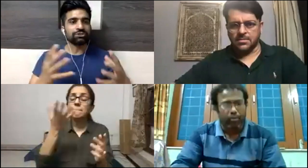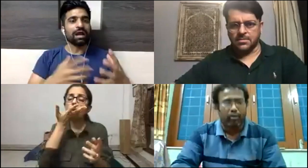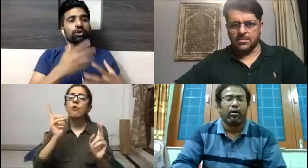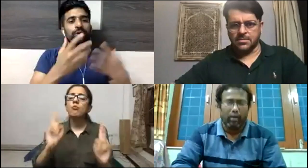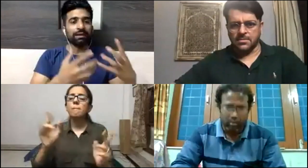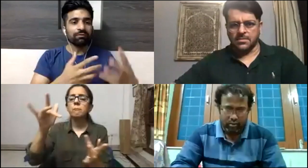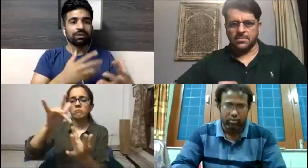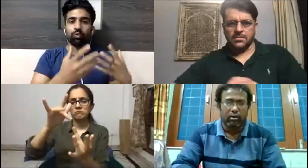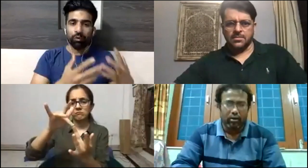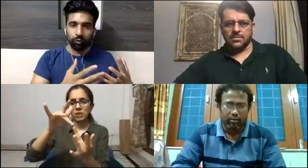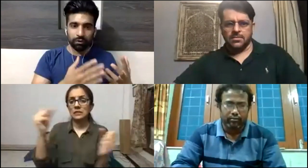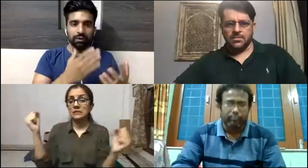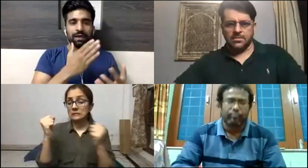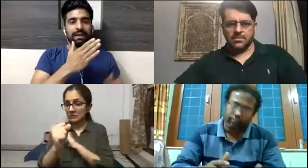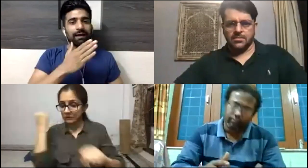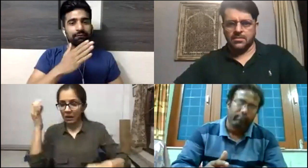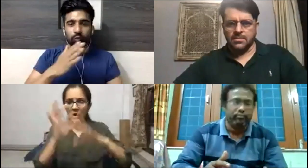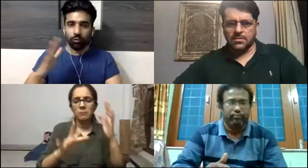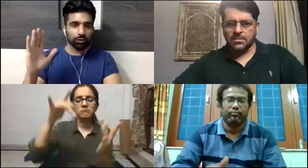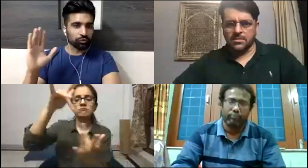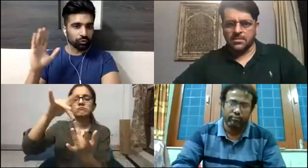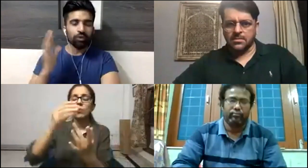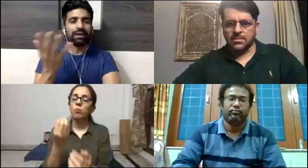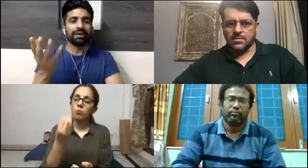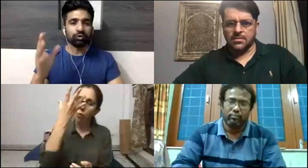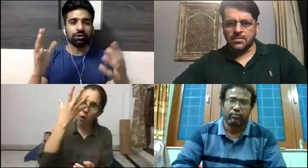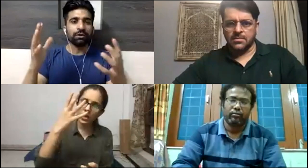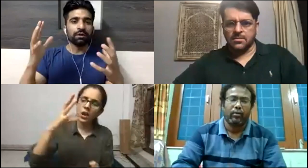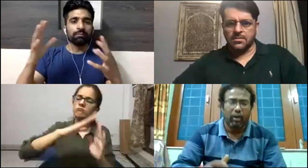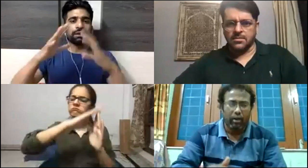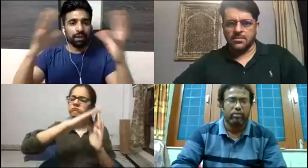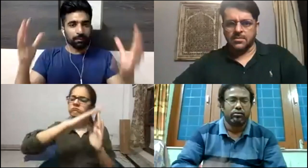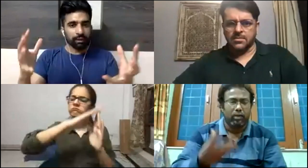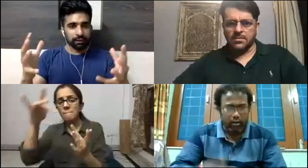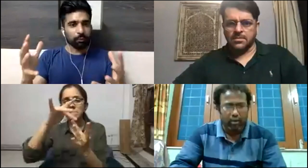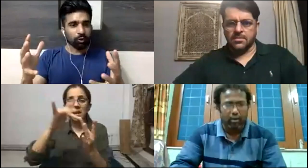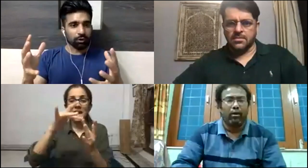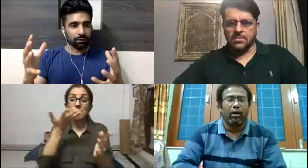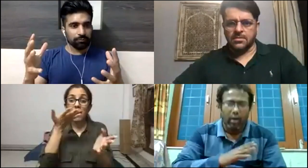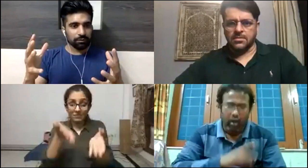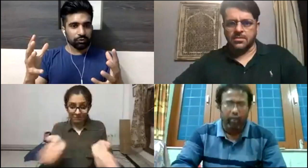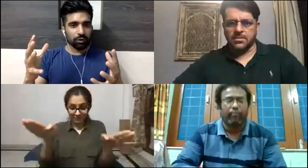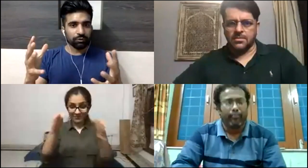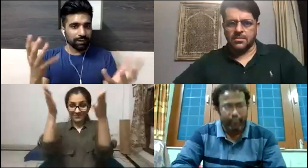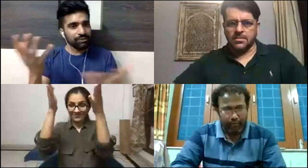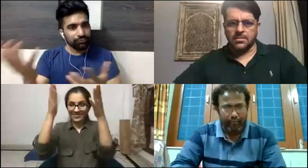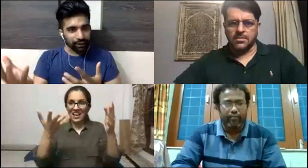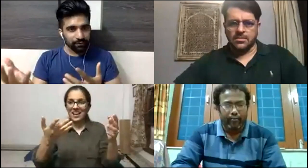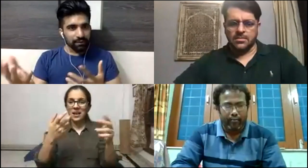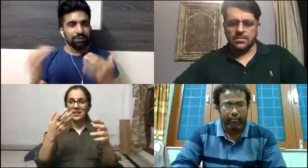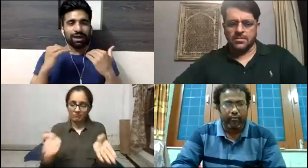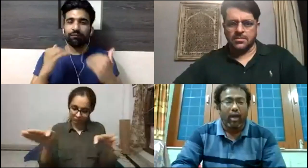just start your day with lukewarm water and have cold water through, or like the matke ka pani, the pot water throughout the day, it's